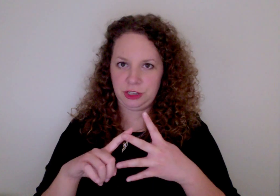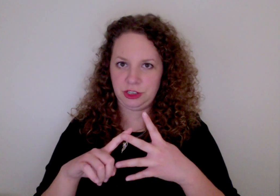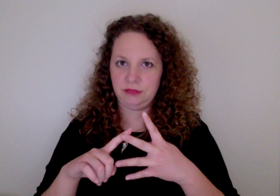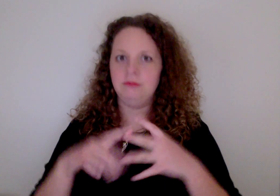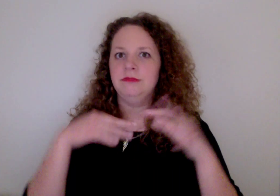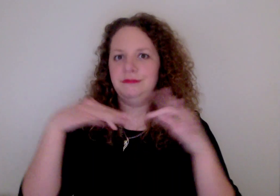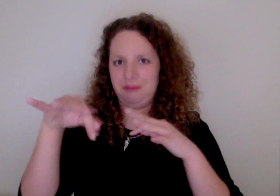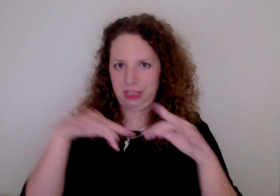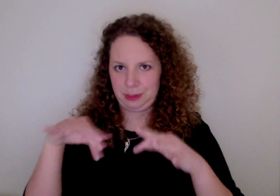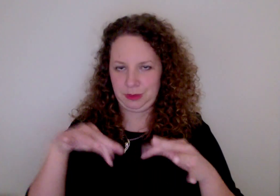situation,